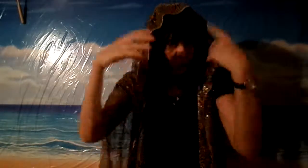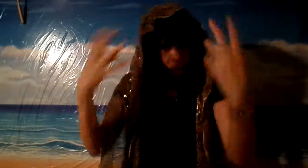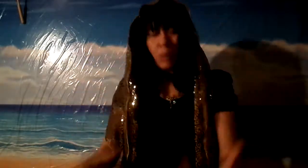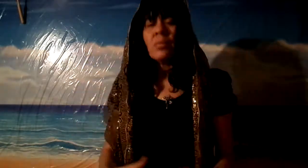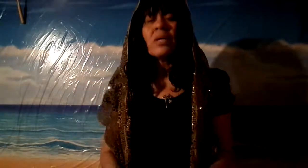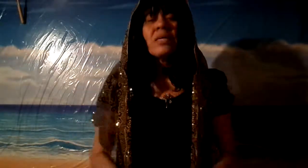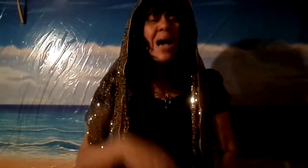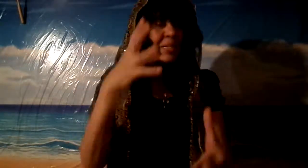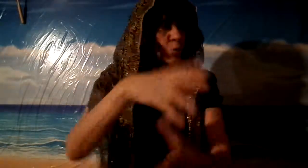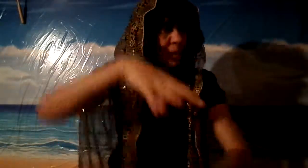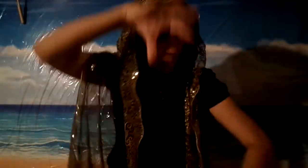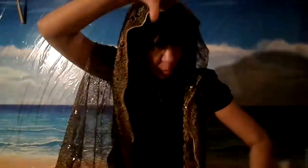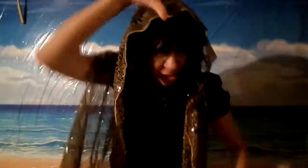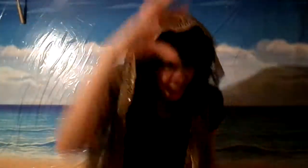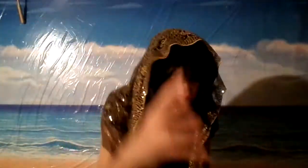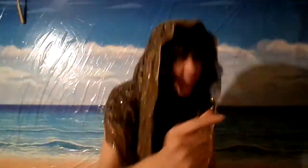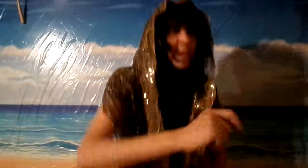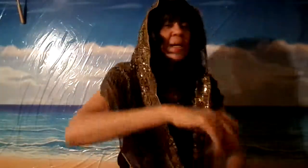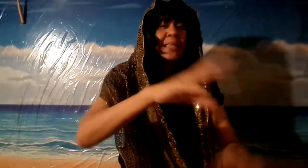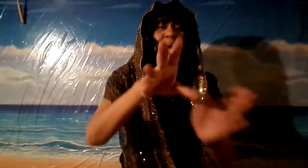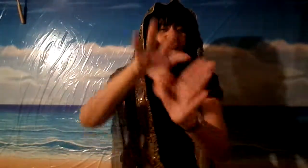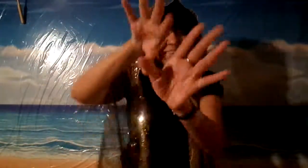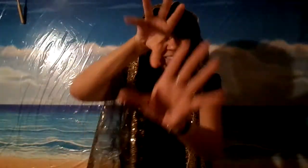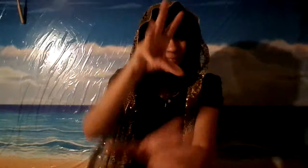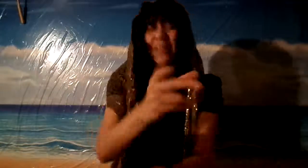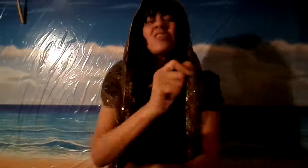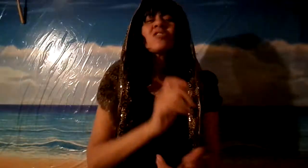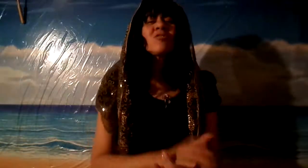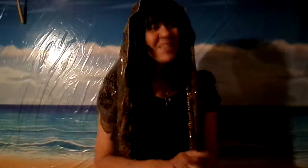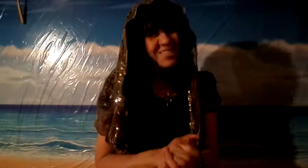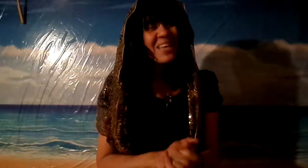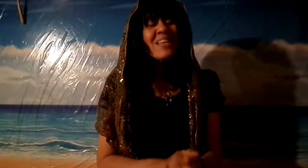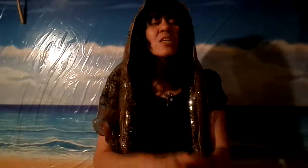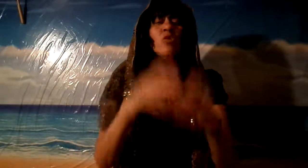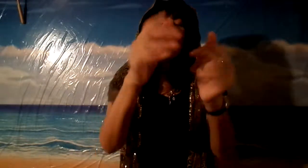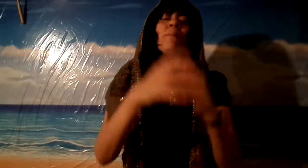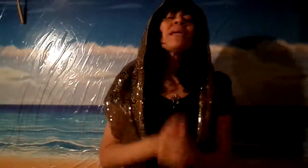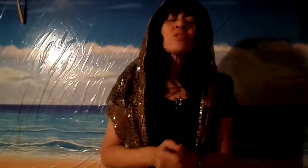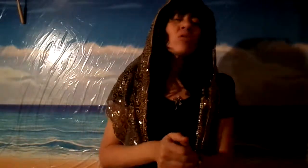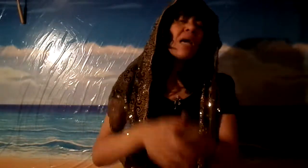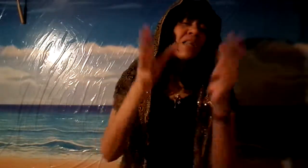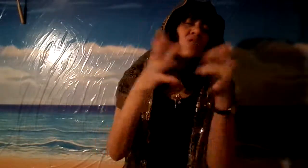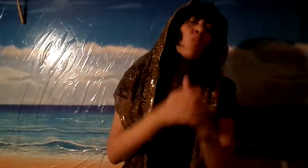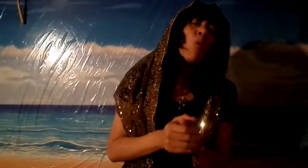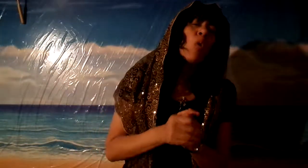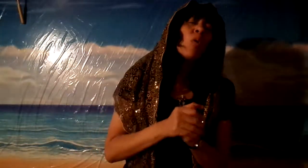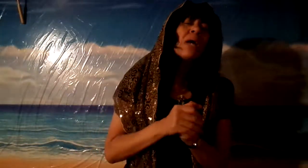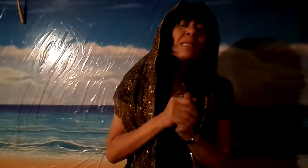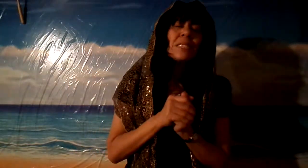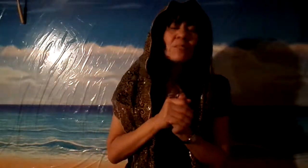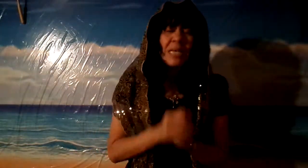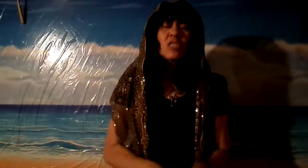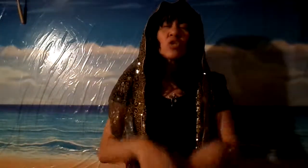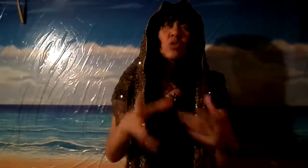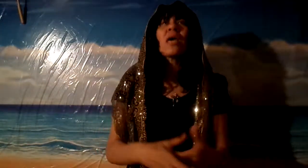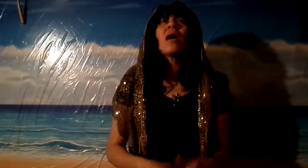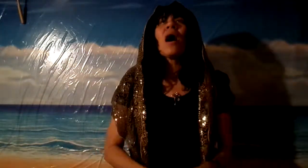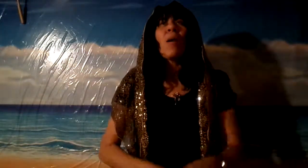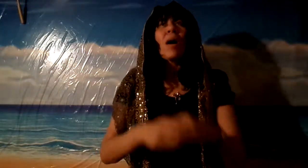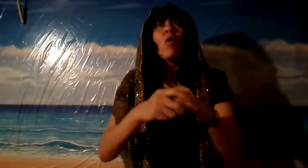tongue. It had to be about the spirit, not in the flesh. You understand? So God bless you. I let you more this message today about how